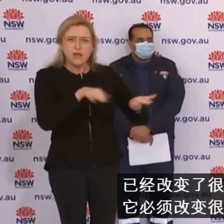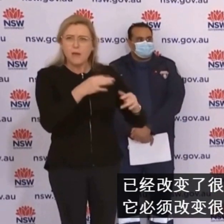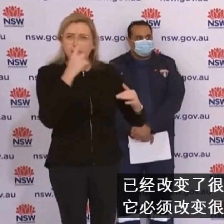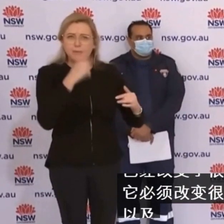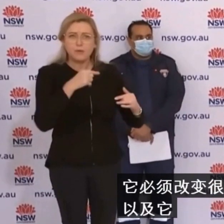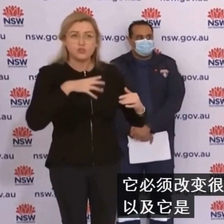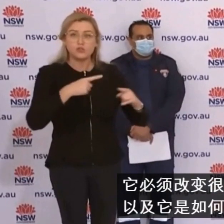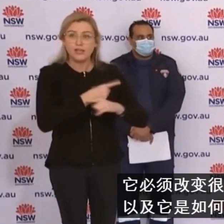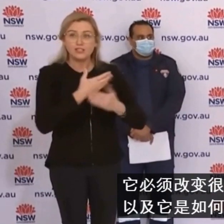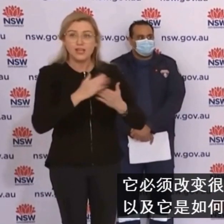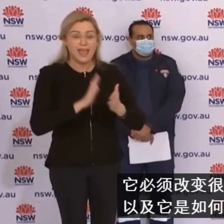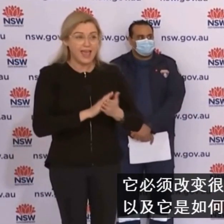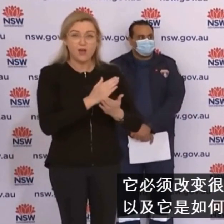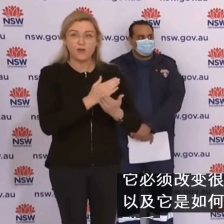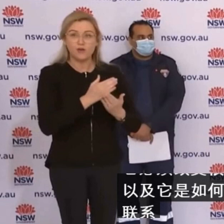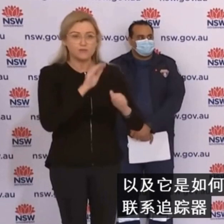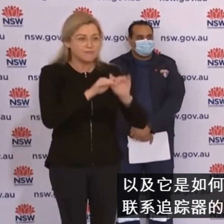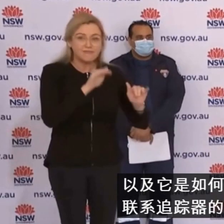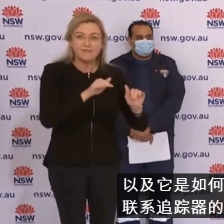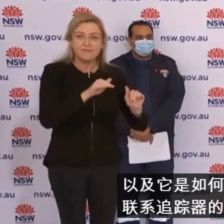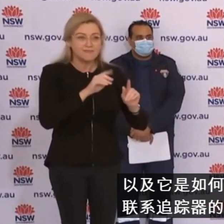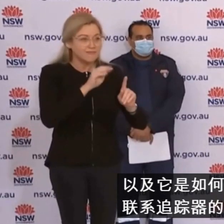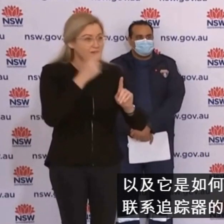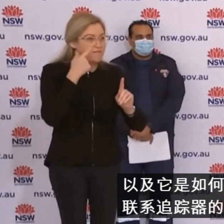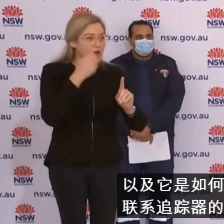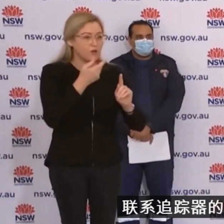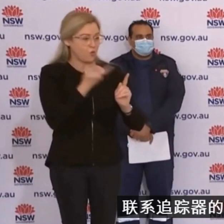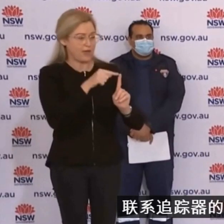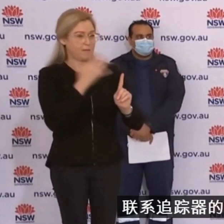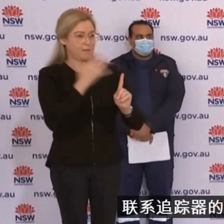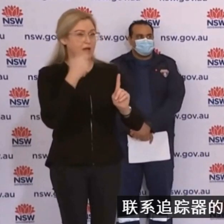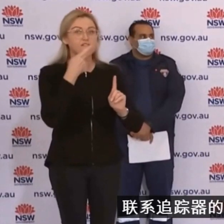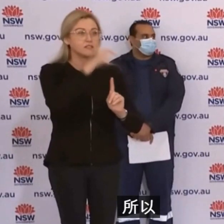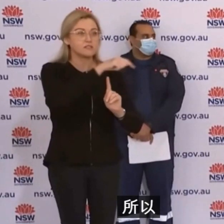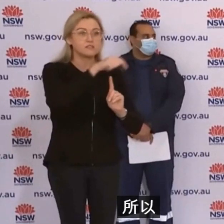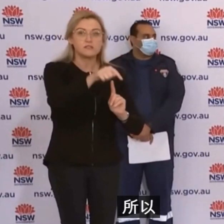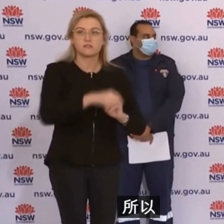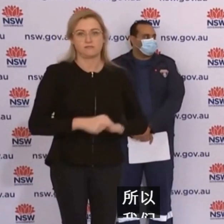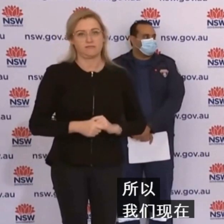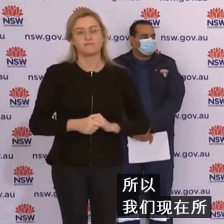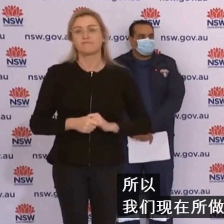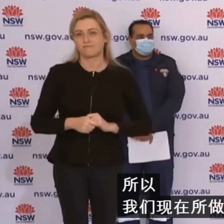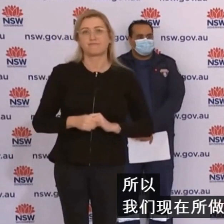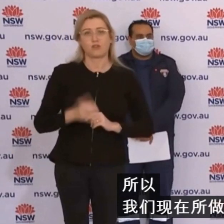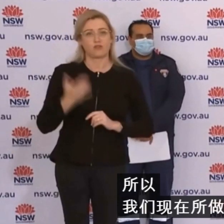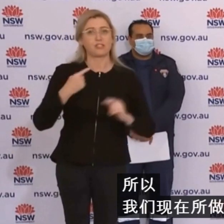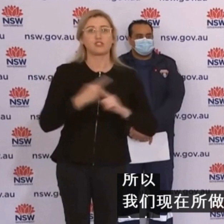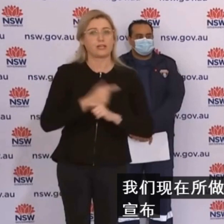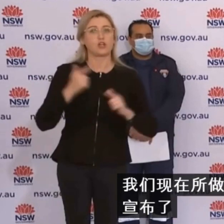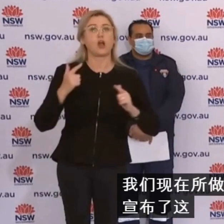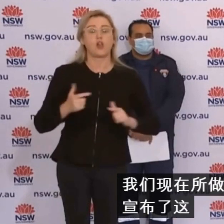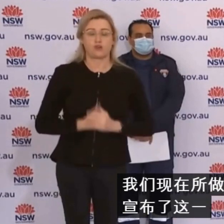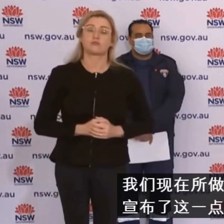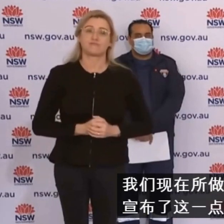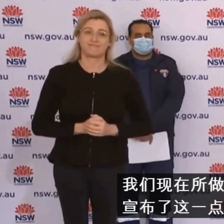had to change a lot. And how's it done so? Okay. How has the job of contact tracer changed a lot? Okay. So what we've done now, and I think I've